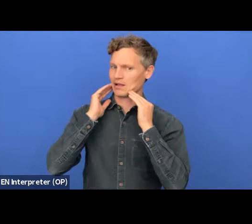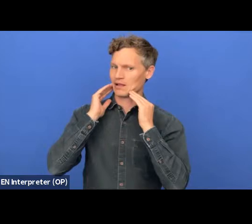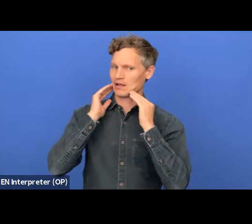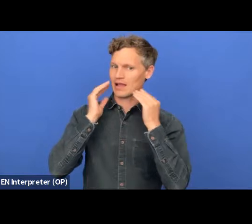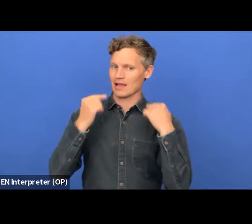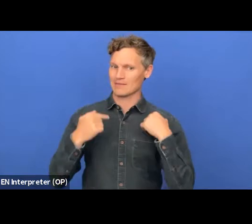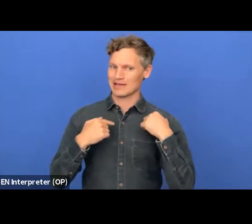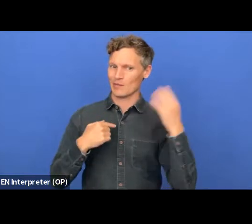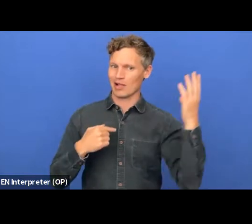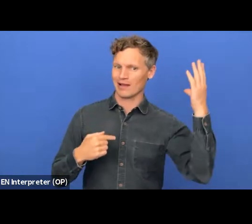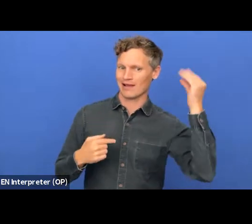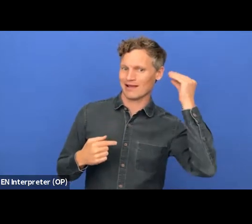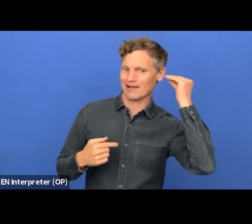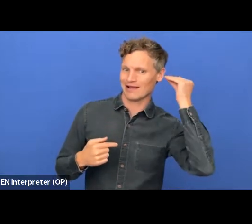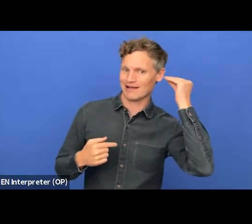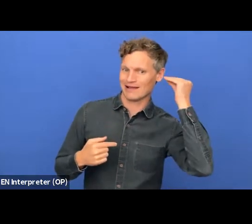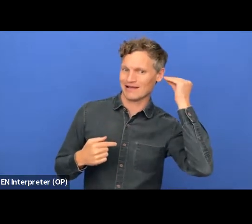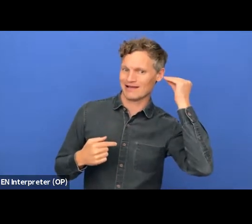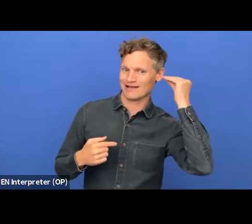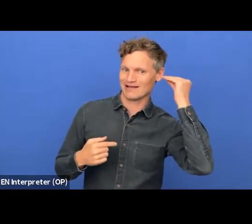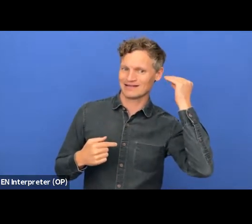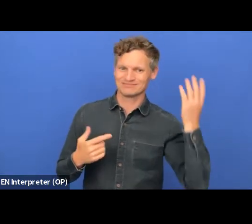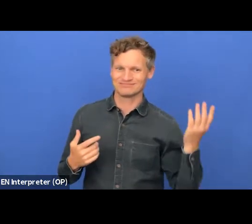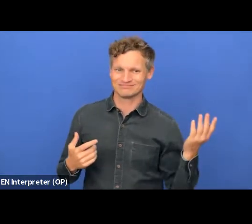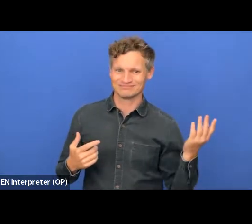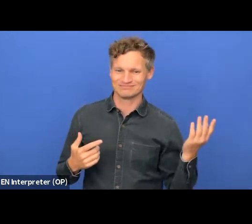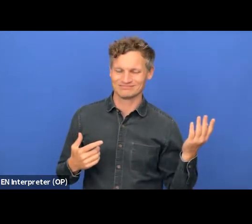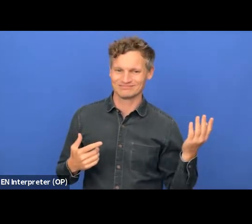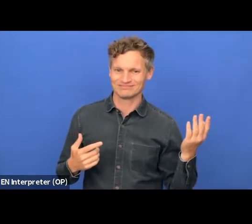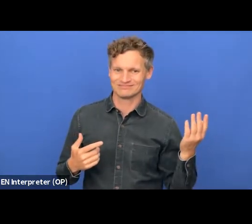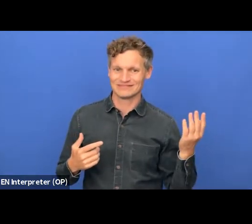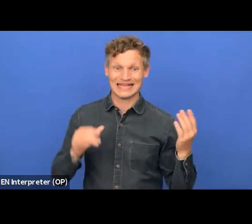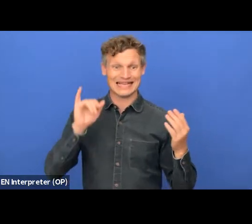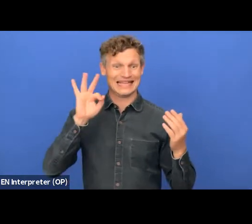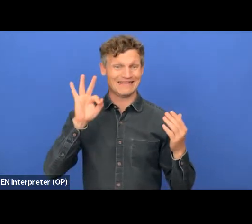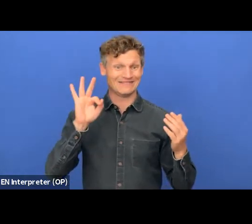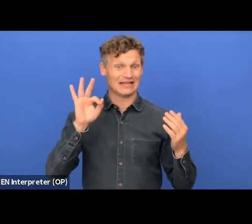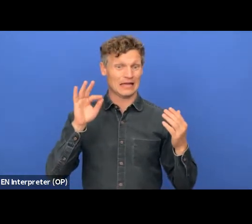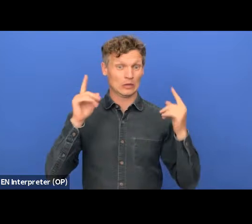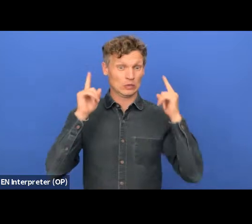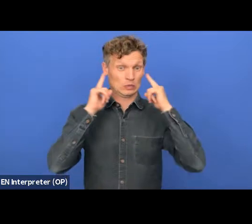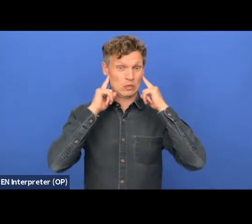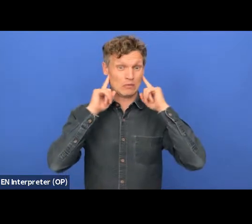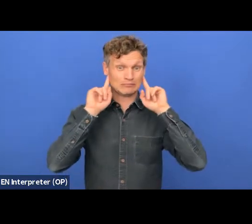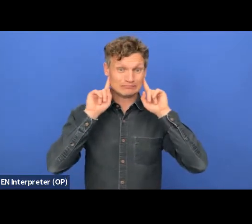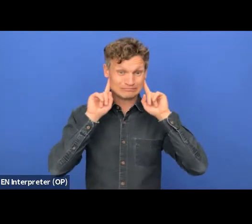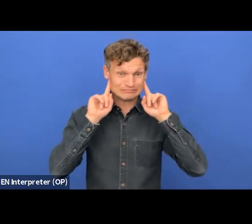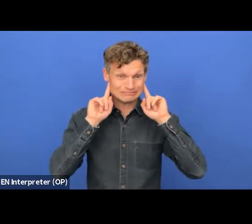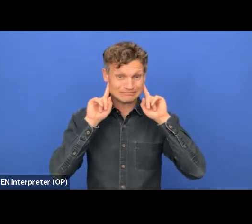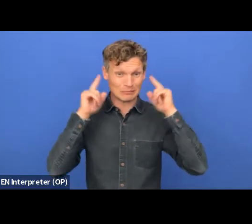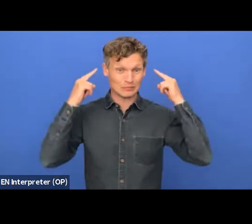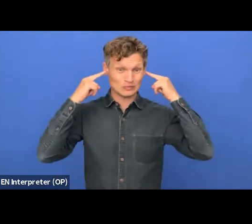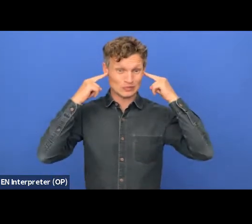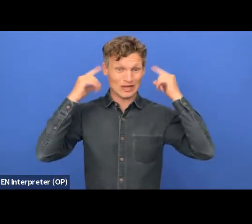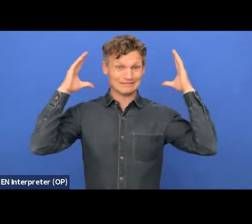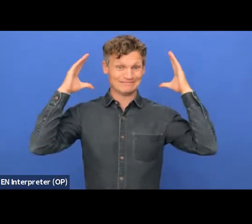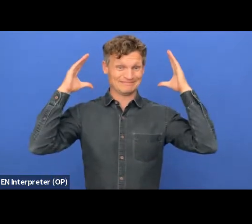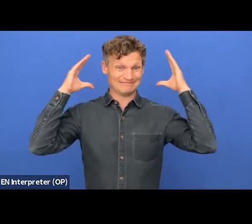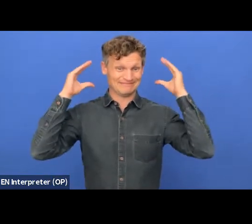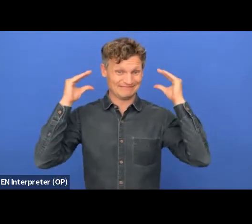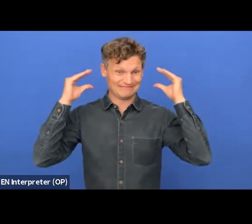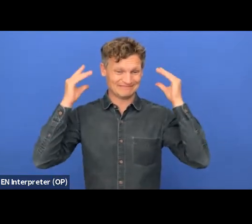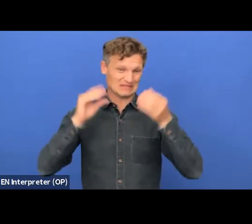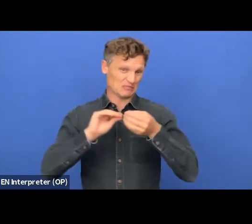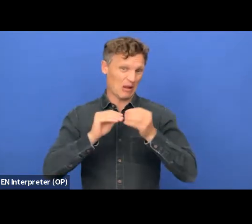I'll speak to them through that ear. But if it is bilateral, that means the two ears are having issues, then I just